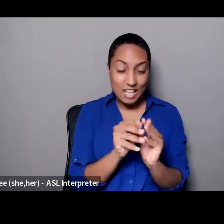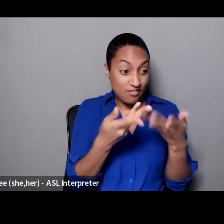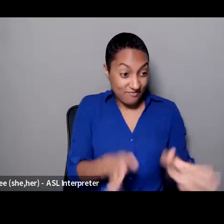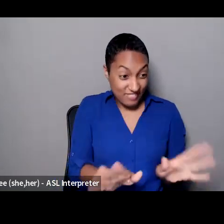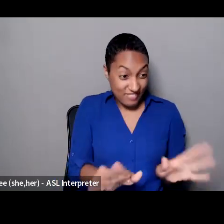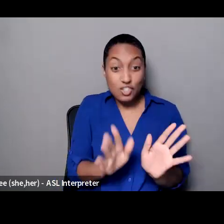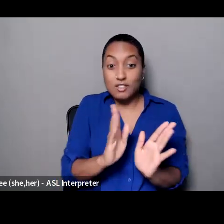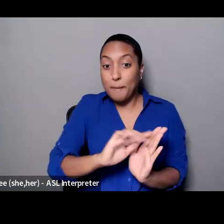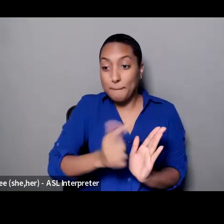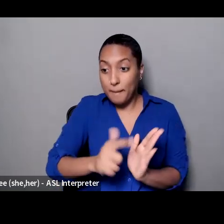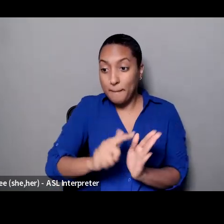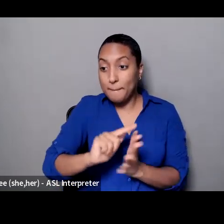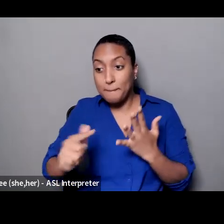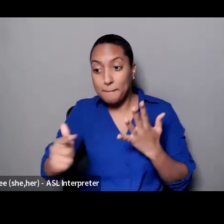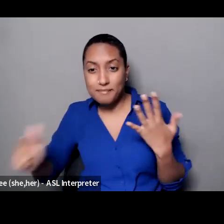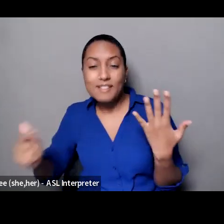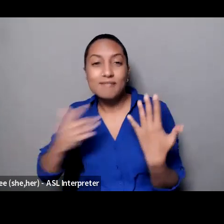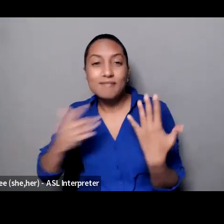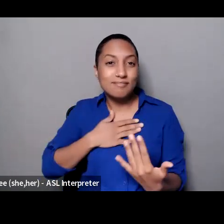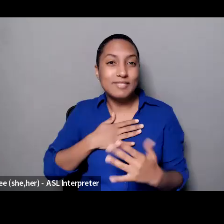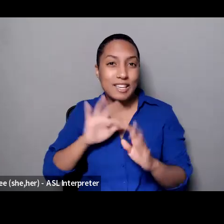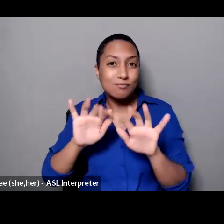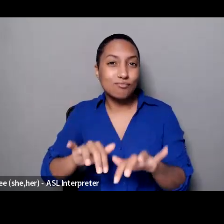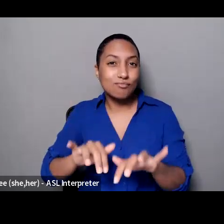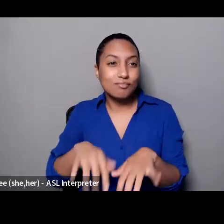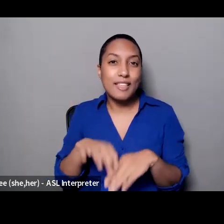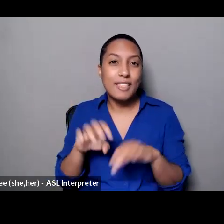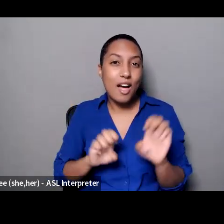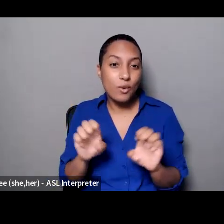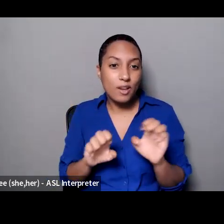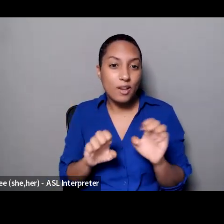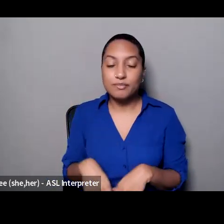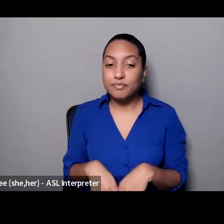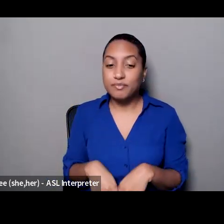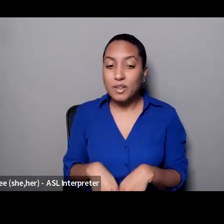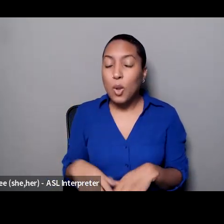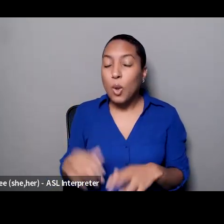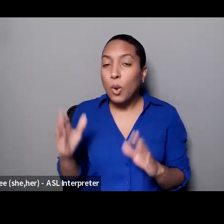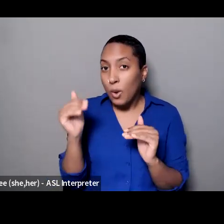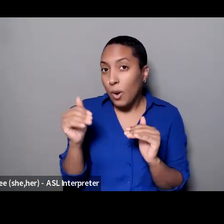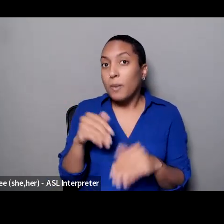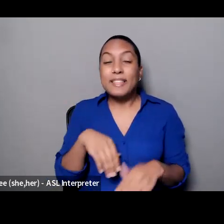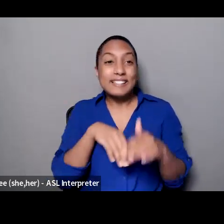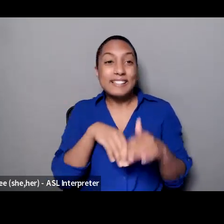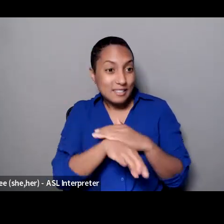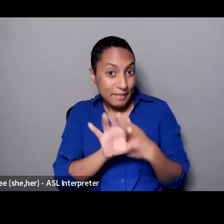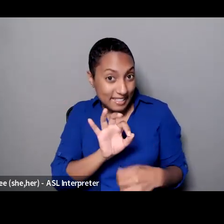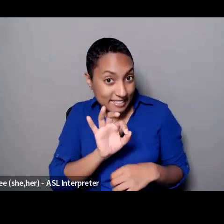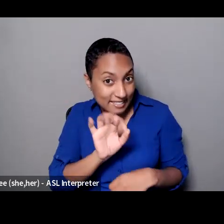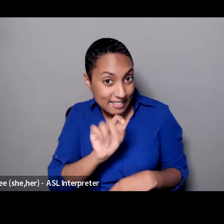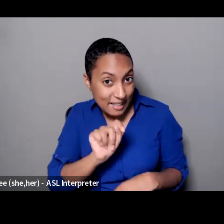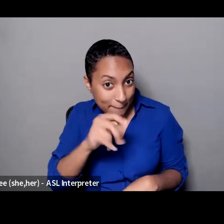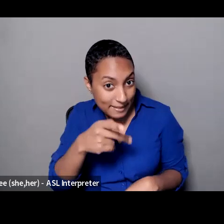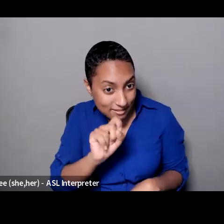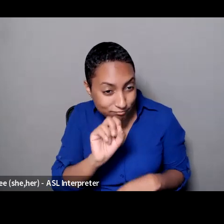institute. We hope that these accessibility and logistics tips have been helpful to you. Please let me know if there's anything that we